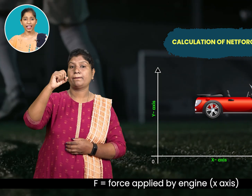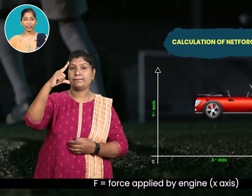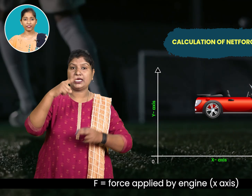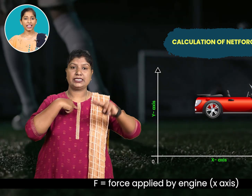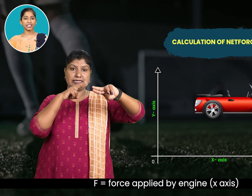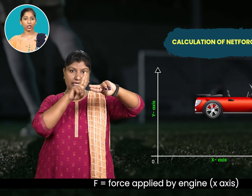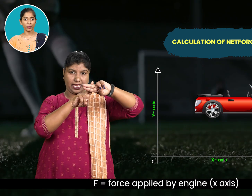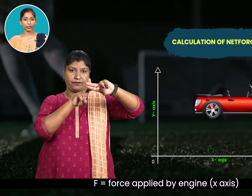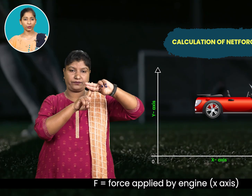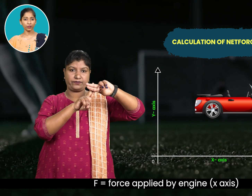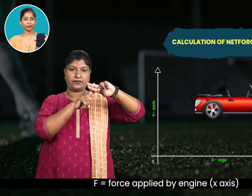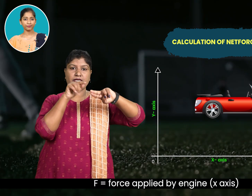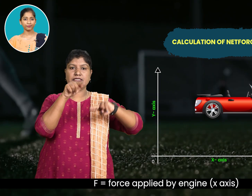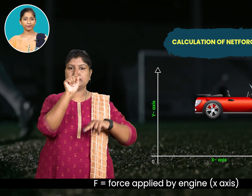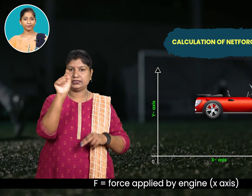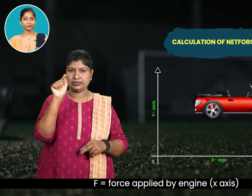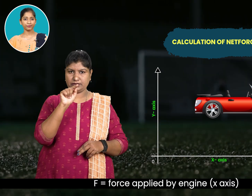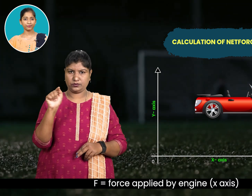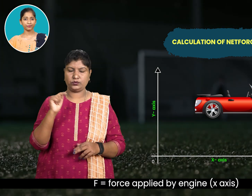capital F is equal to